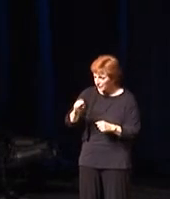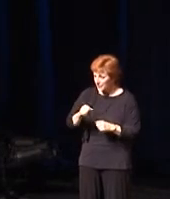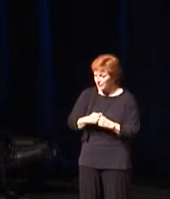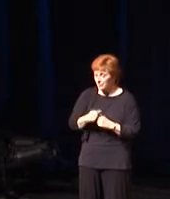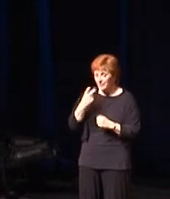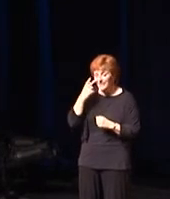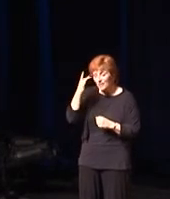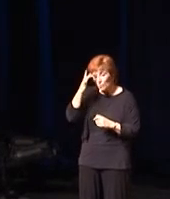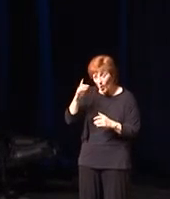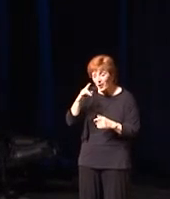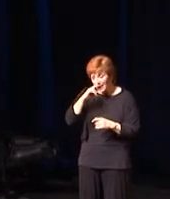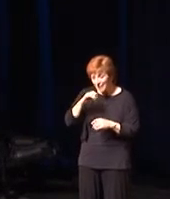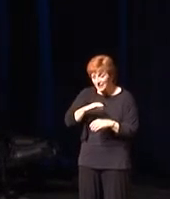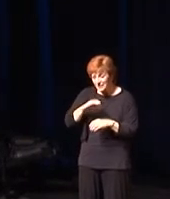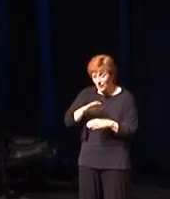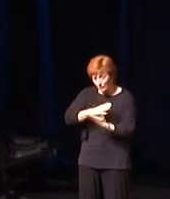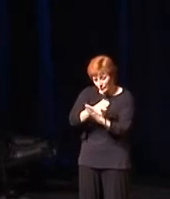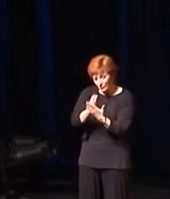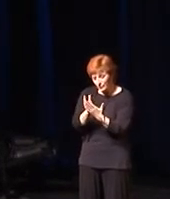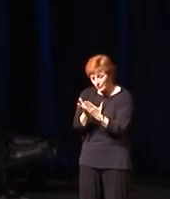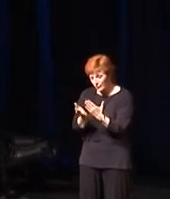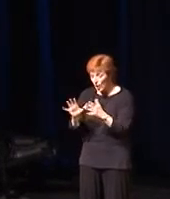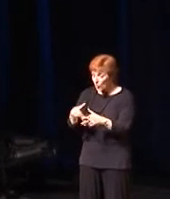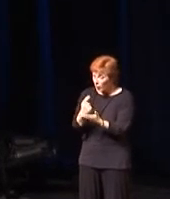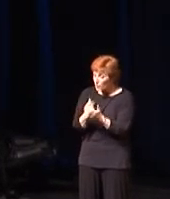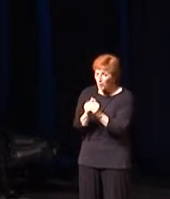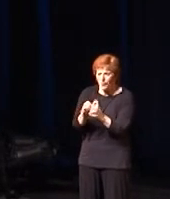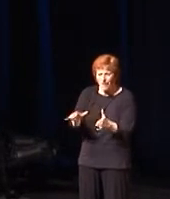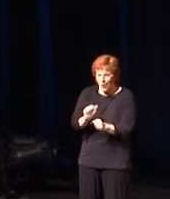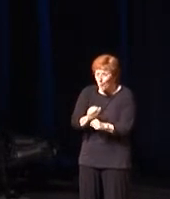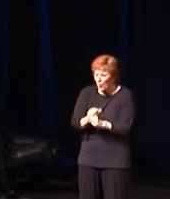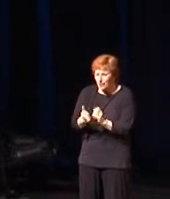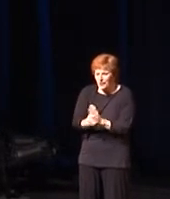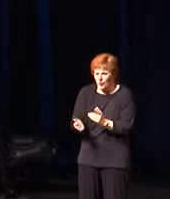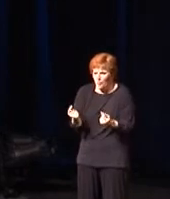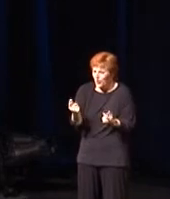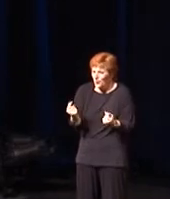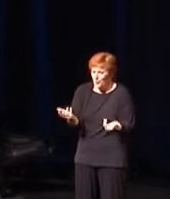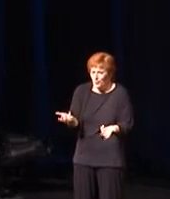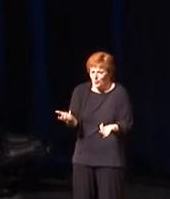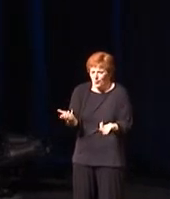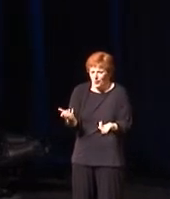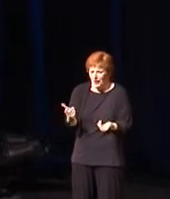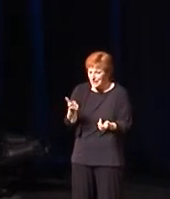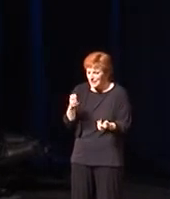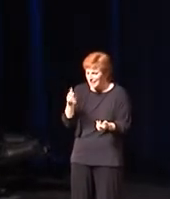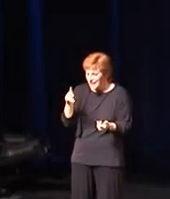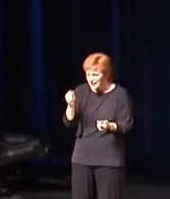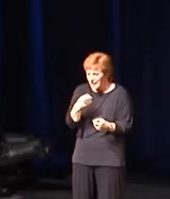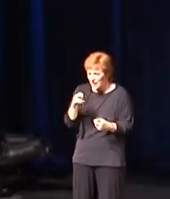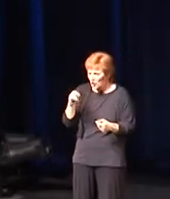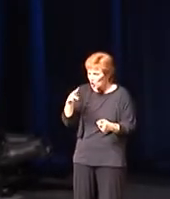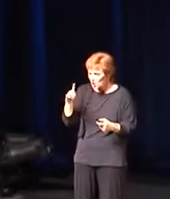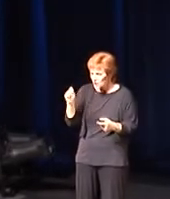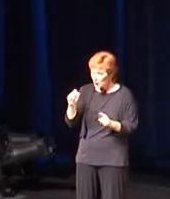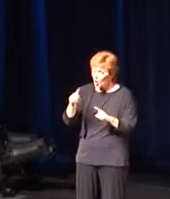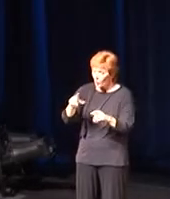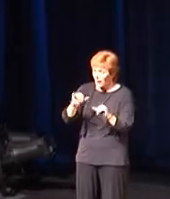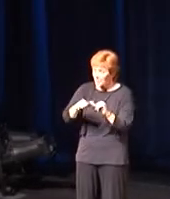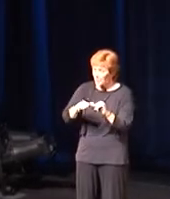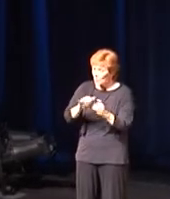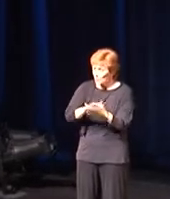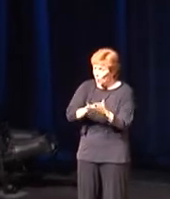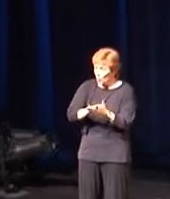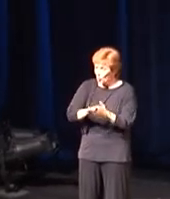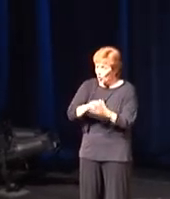kids on the spectrum graduating from college with no work skills. Now, what do they do with those geeks and the nerds in other countries? Off to engineering school,